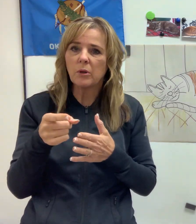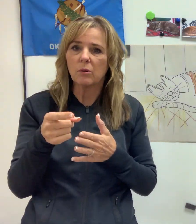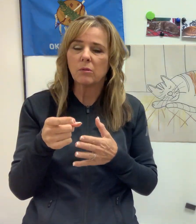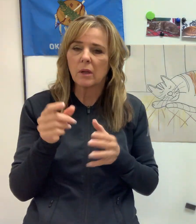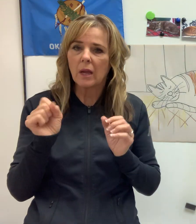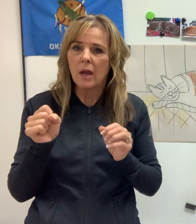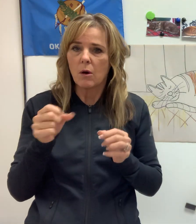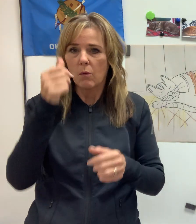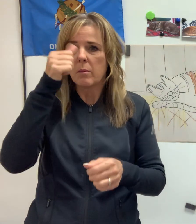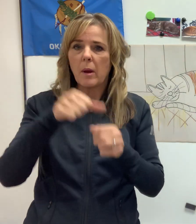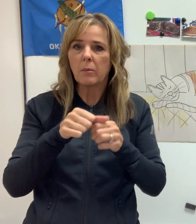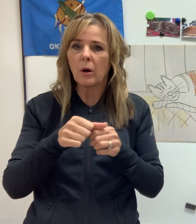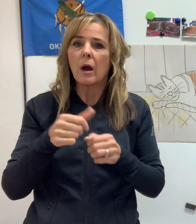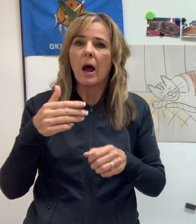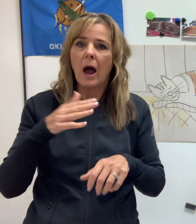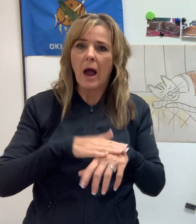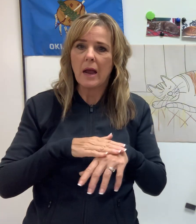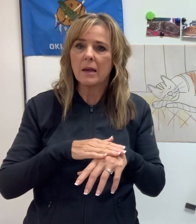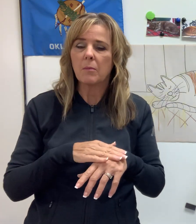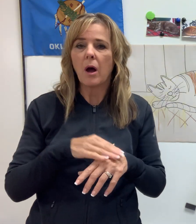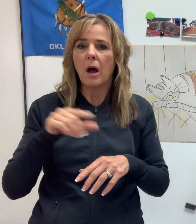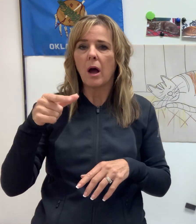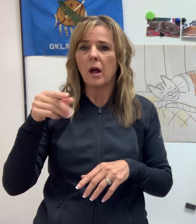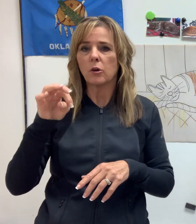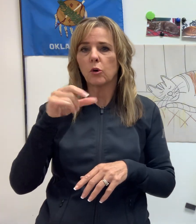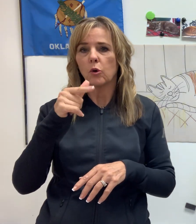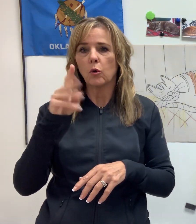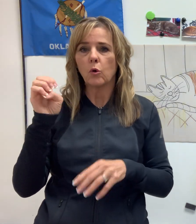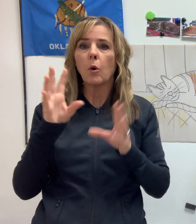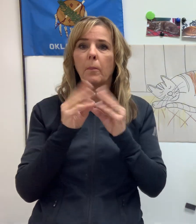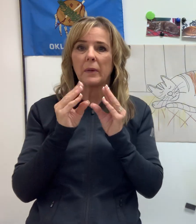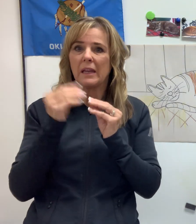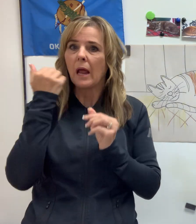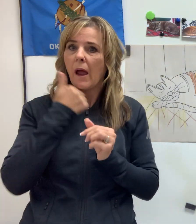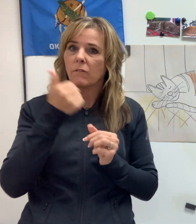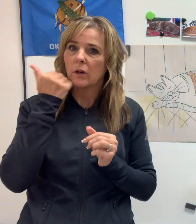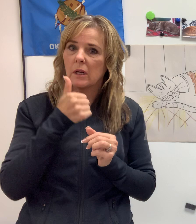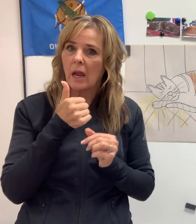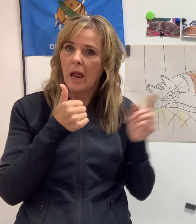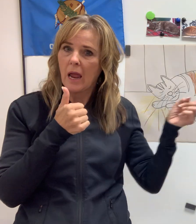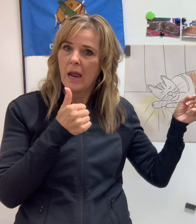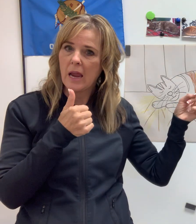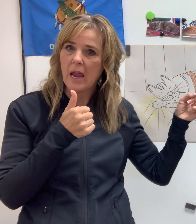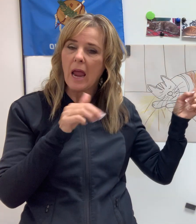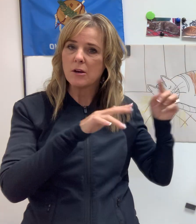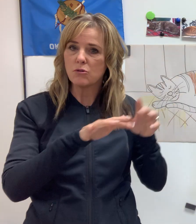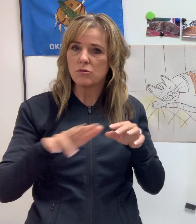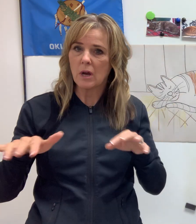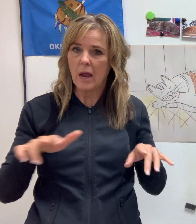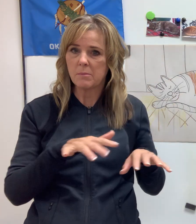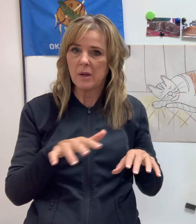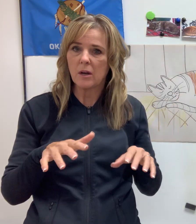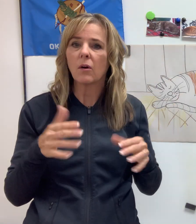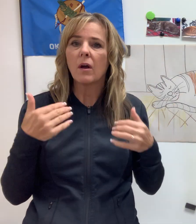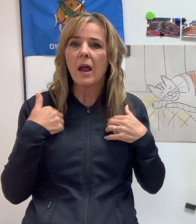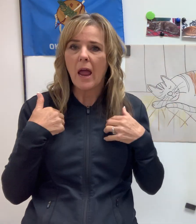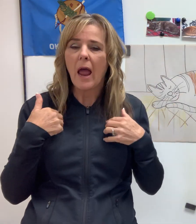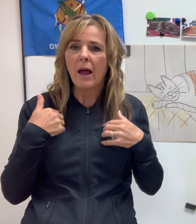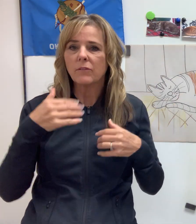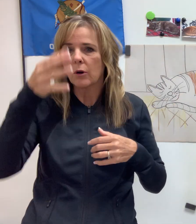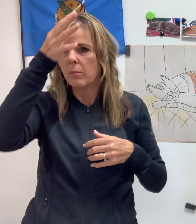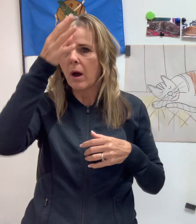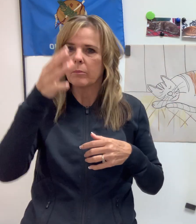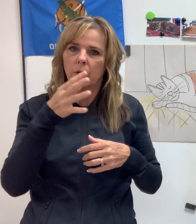Google Meets every day. If you want to get on Google Meet and you type in or have your